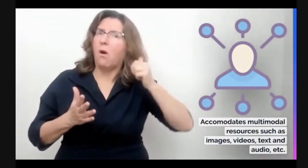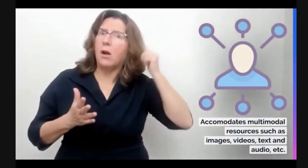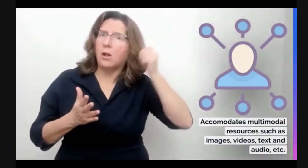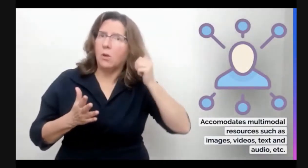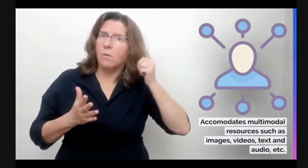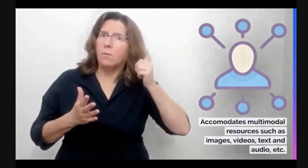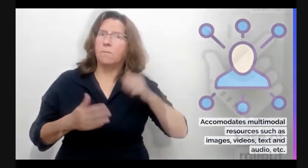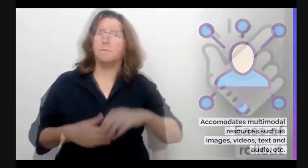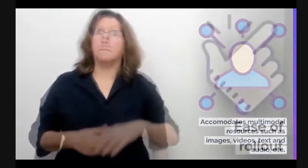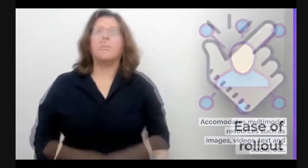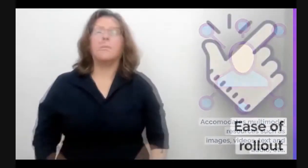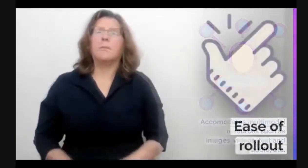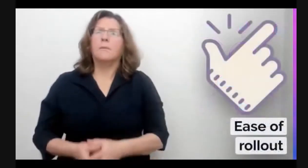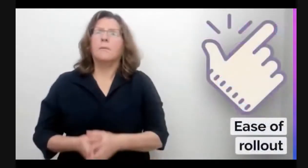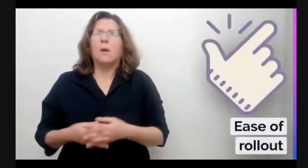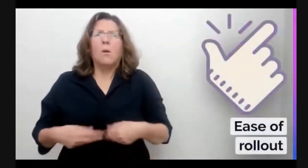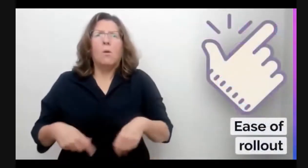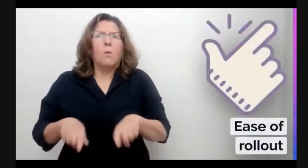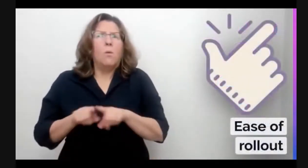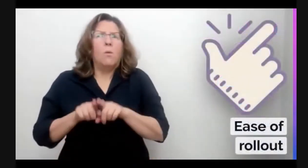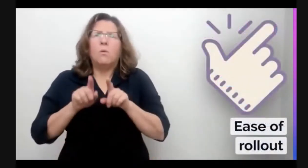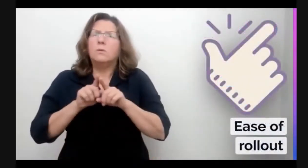and audio.